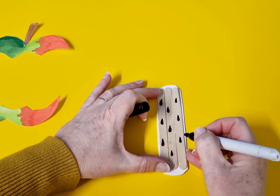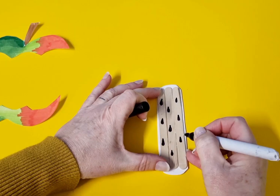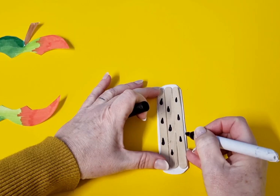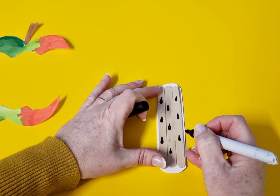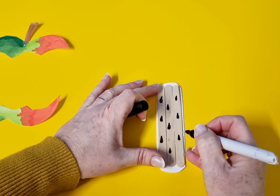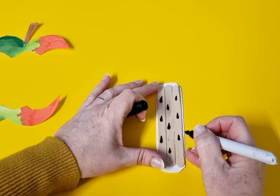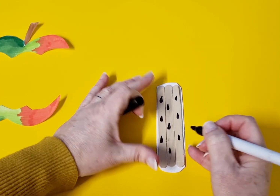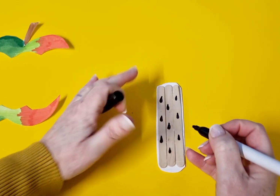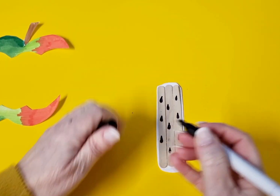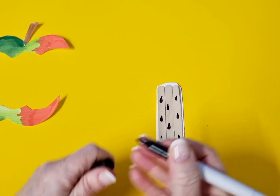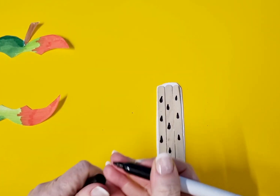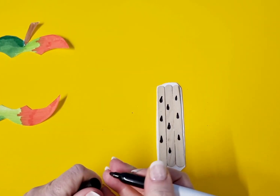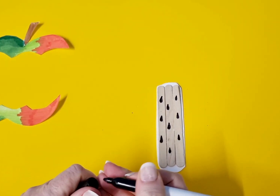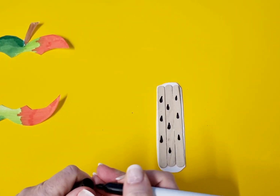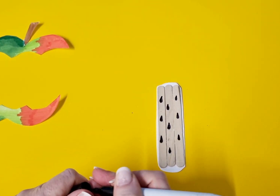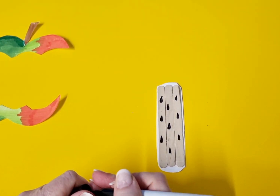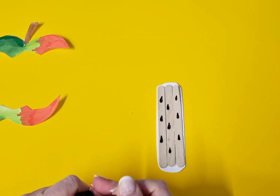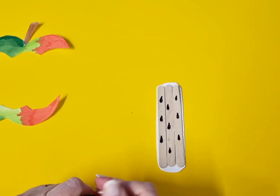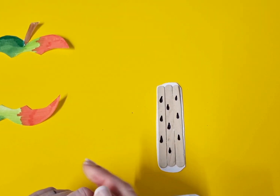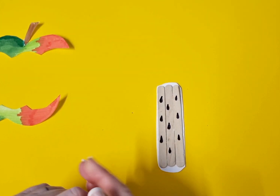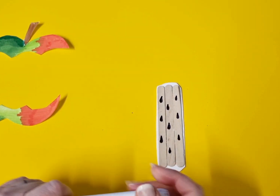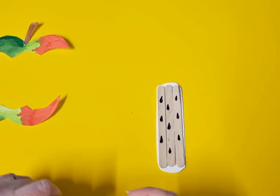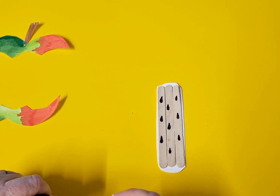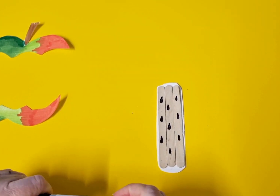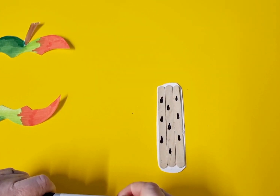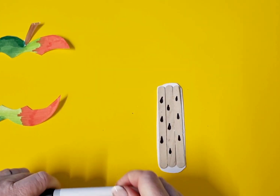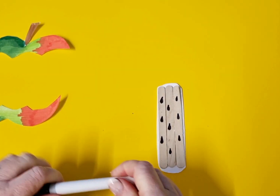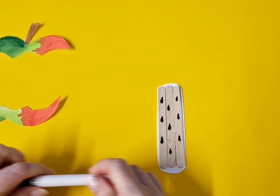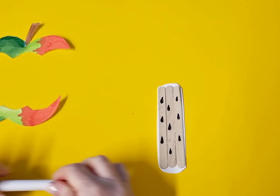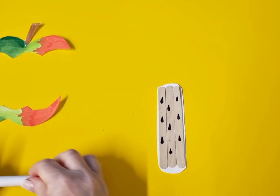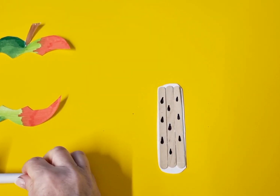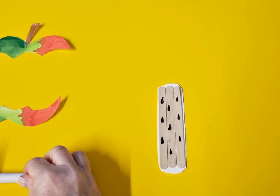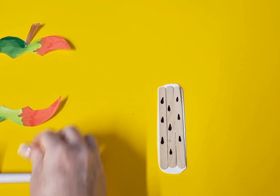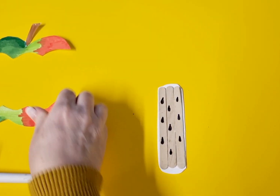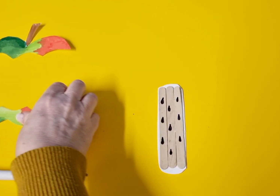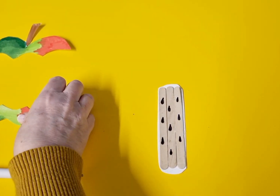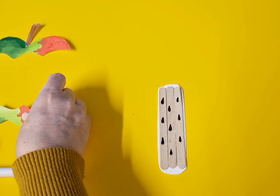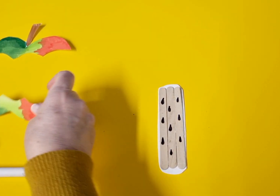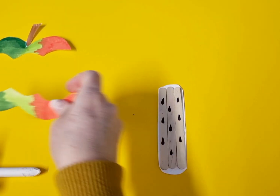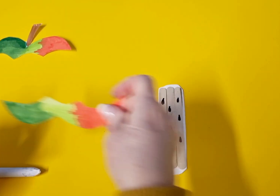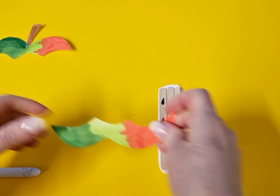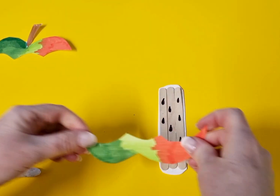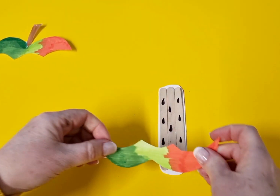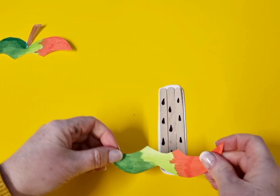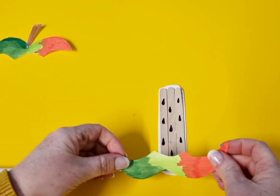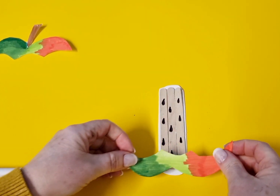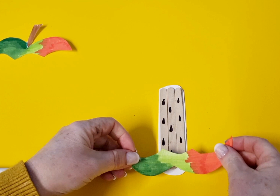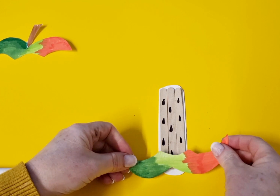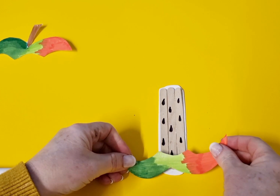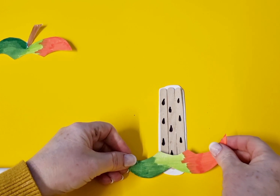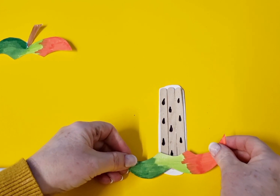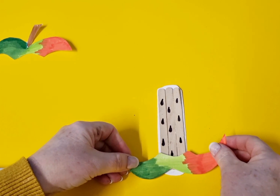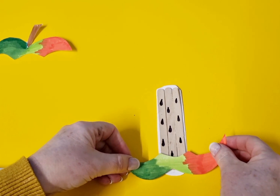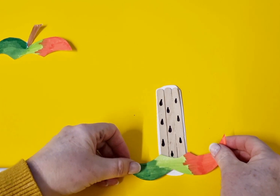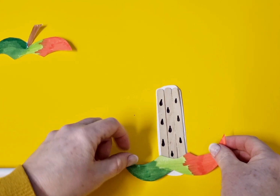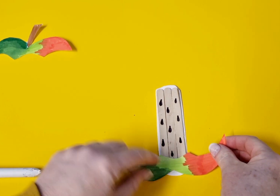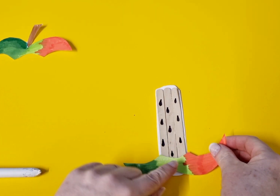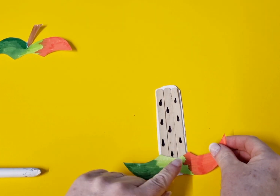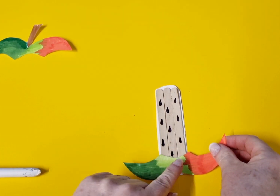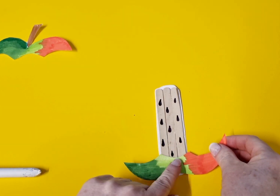there. I think that's probably enough. That's very seedy for an apple. They're not usually that seedy. And then we are going to glue